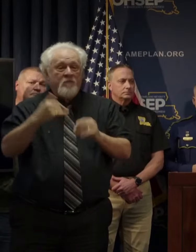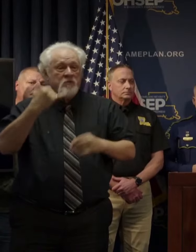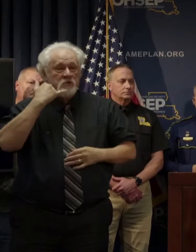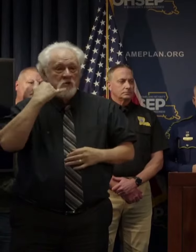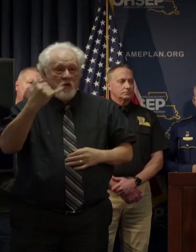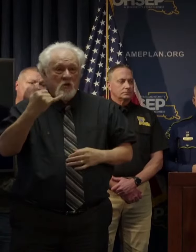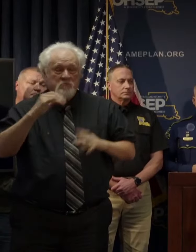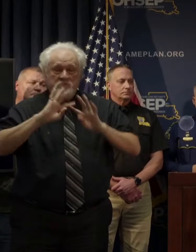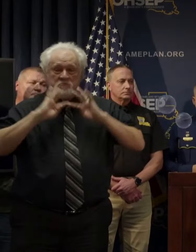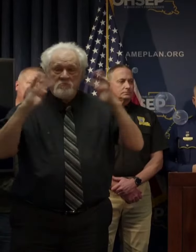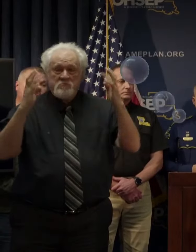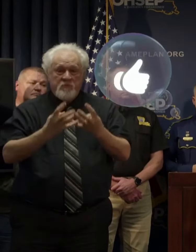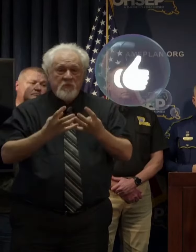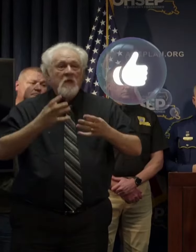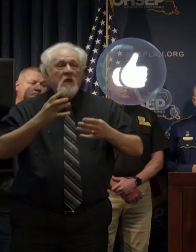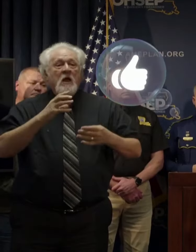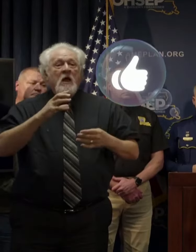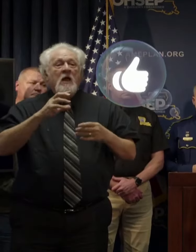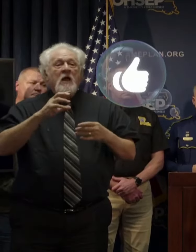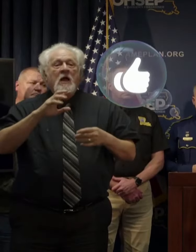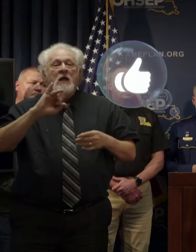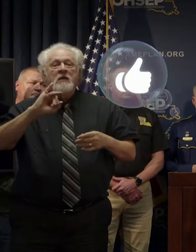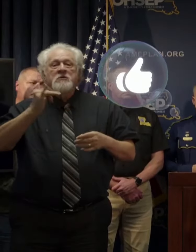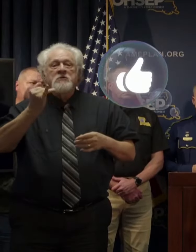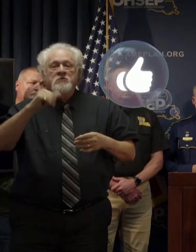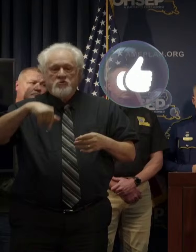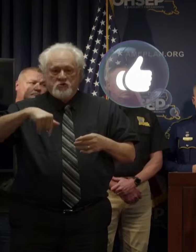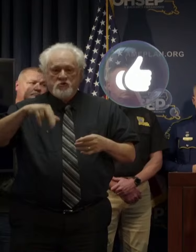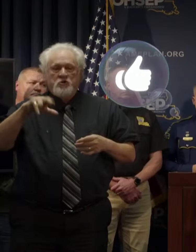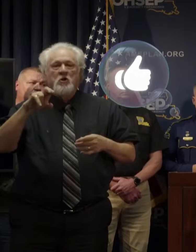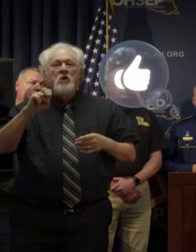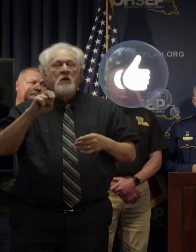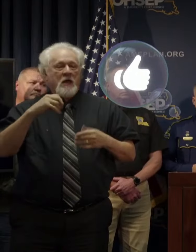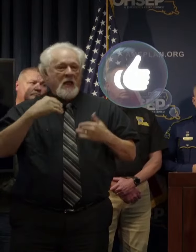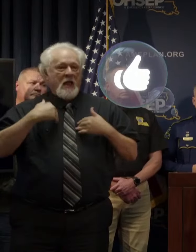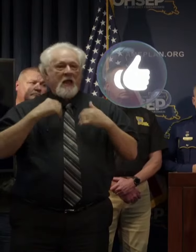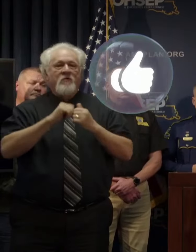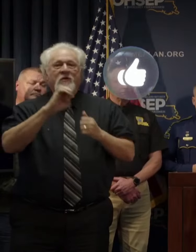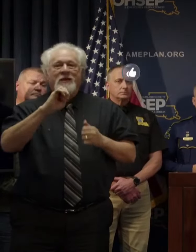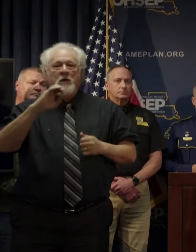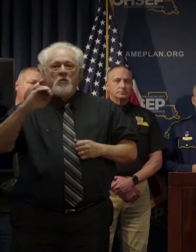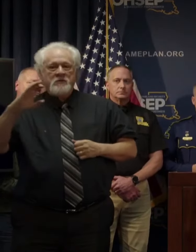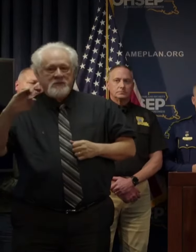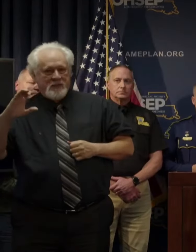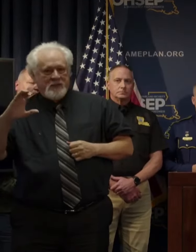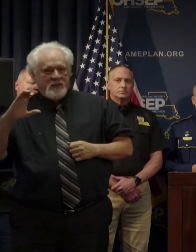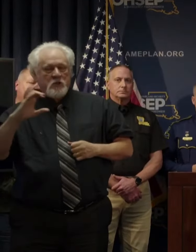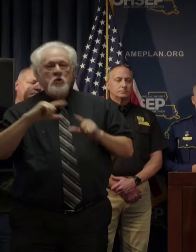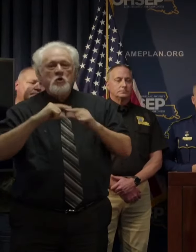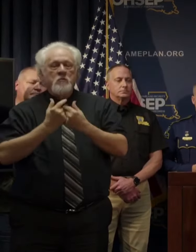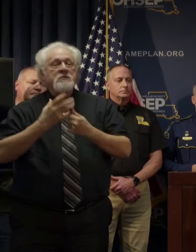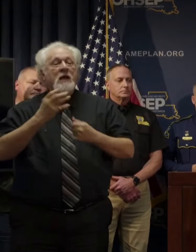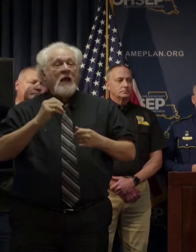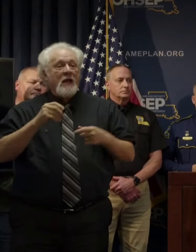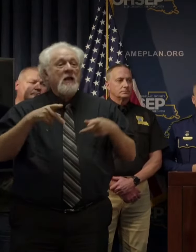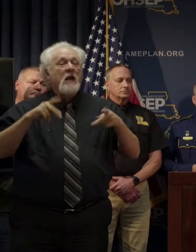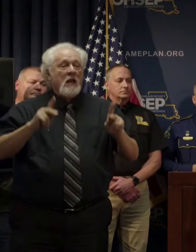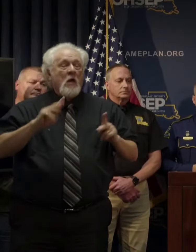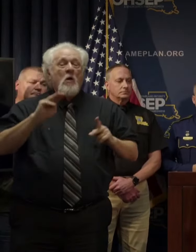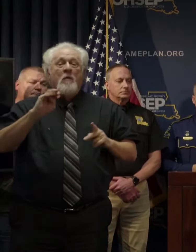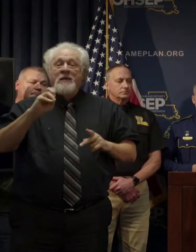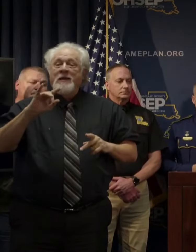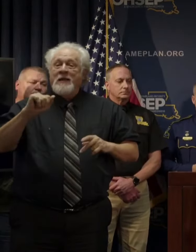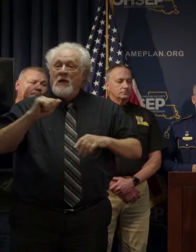call that Jacques and them have with all of the parish EOCs. Allowing the media on that